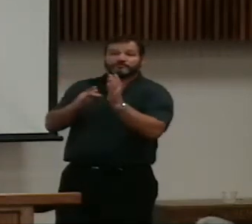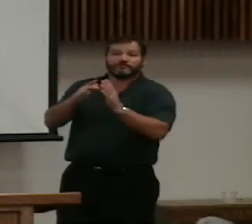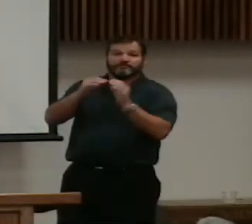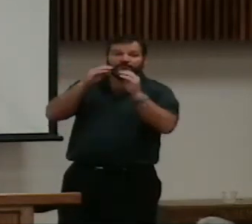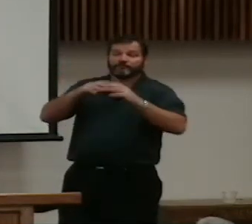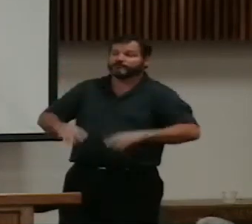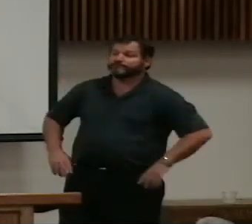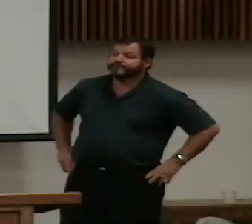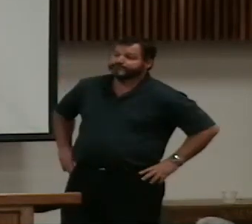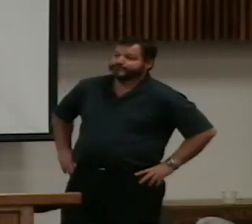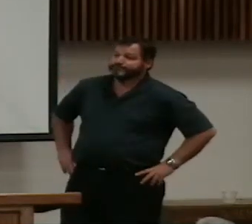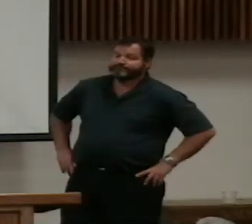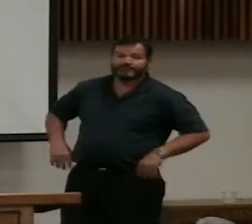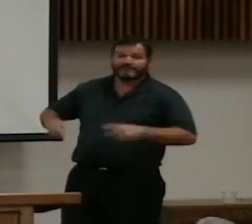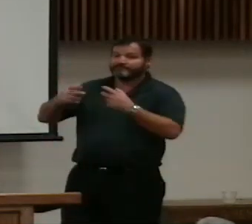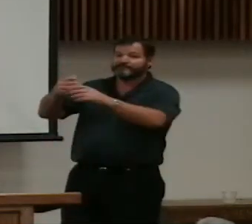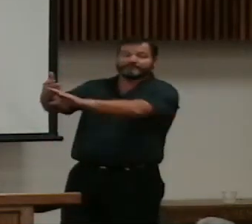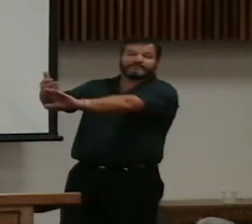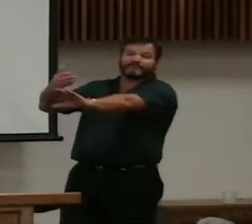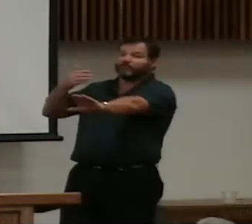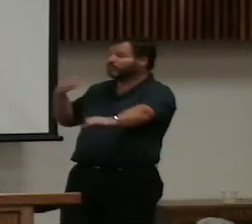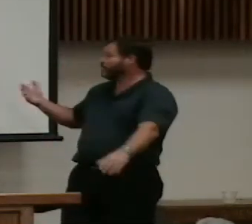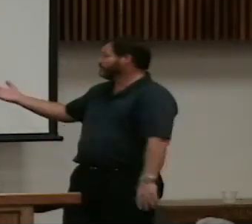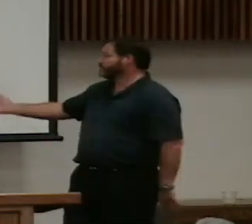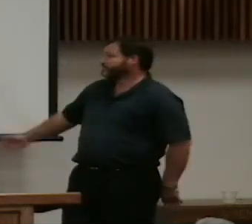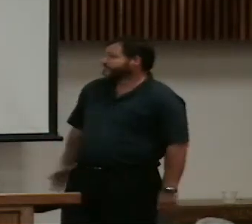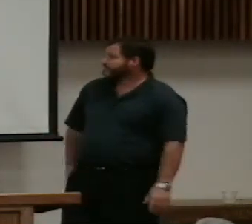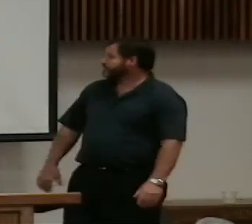whole universe, he knew us before.